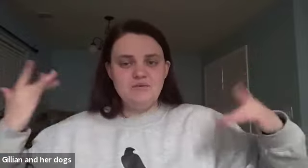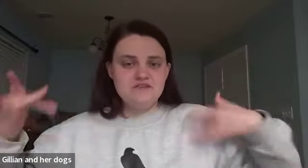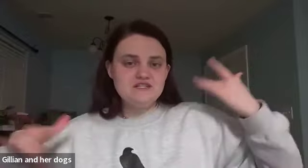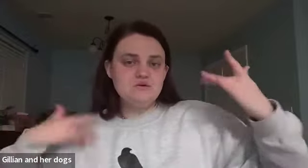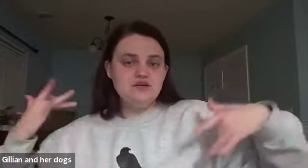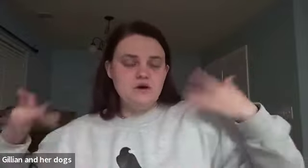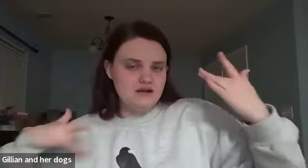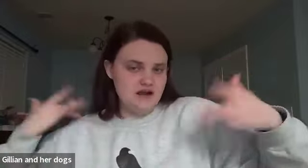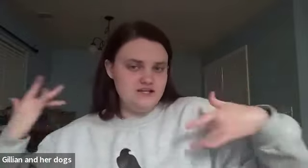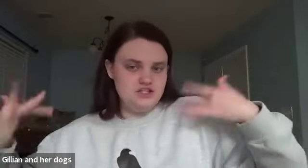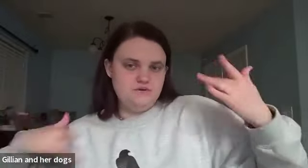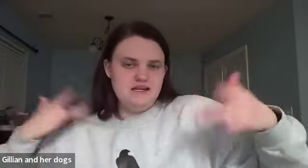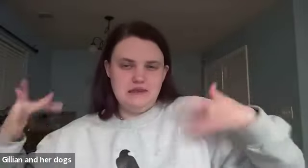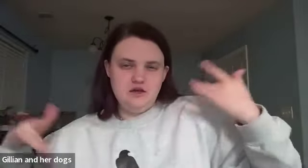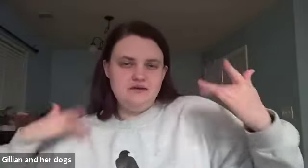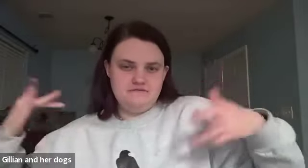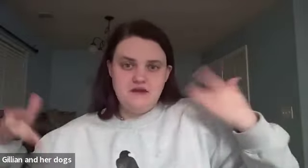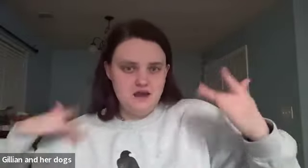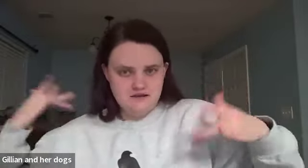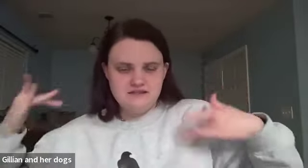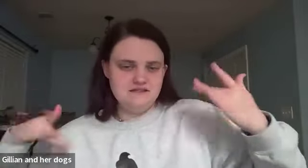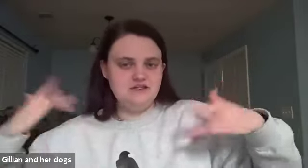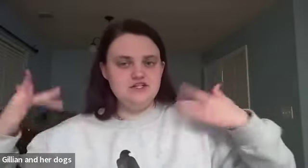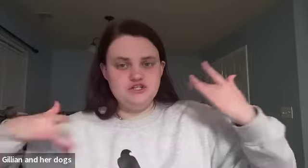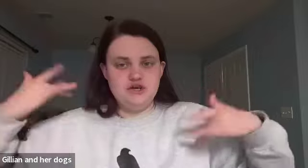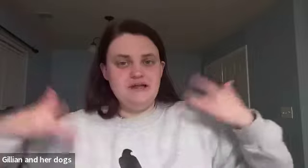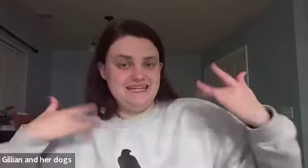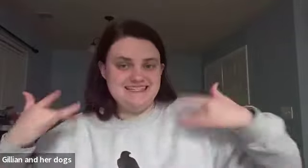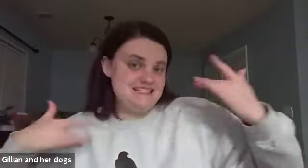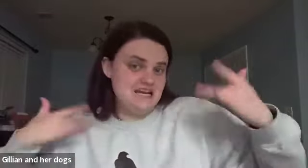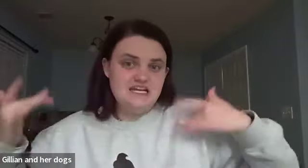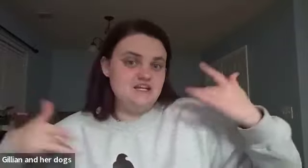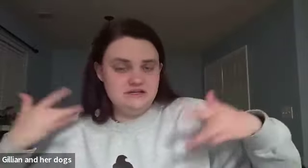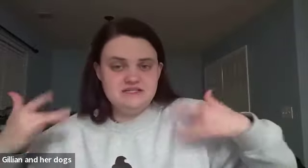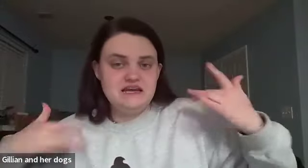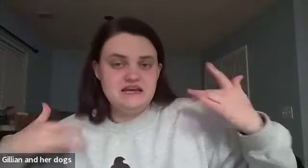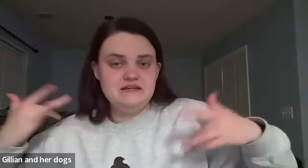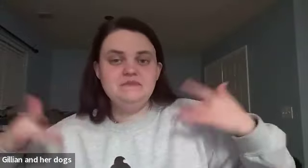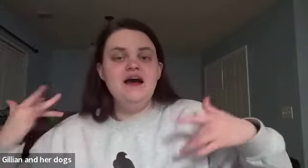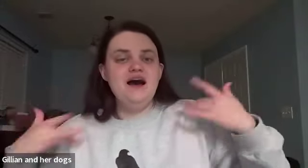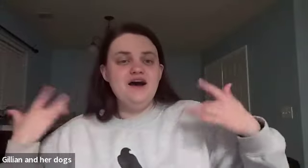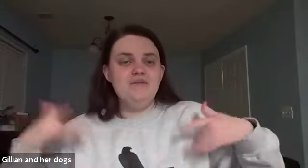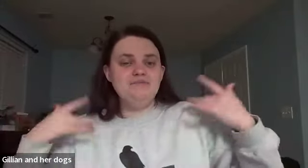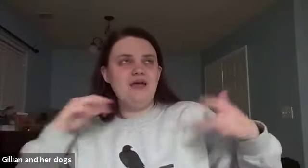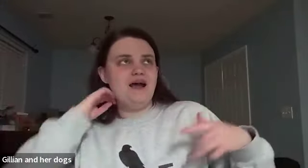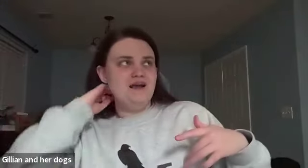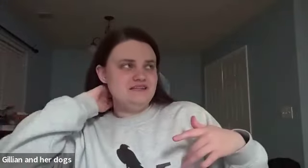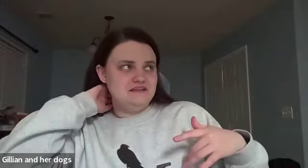And with this one, you want to kind of do it a little bit fast to show like it's exciting, you're excited. I always like to